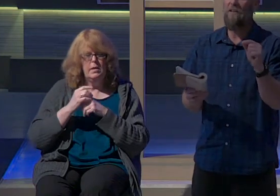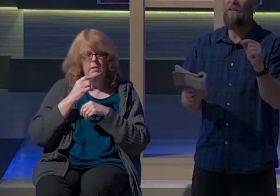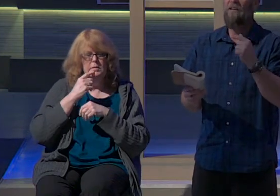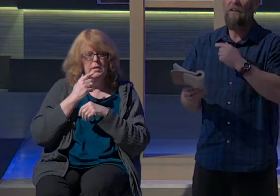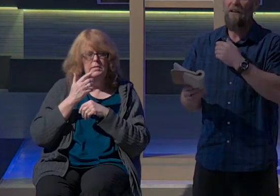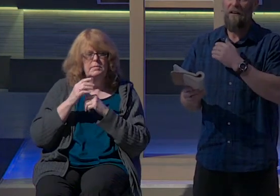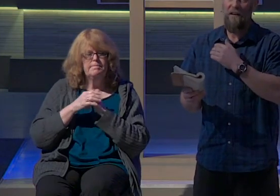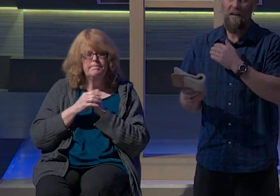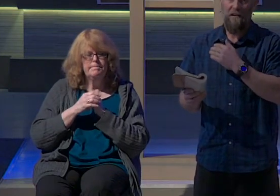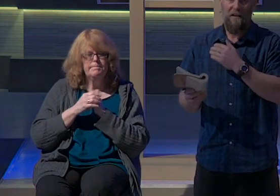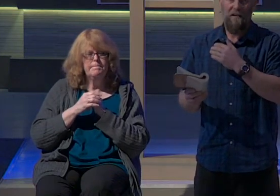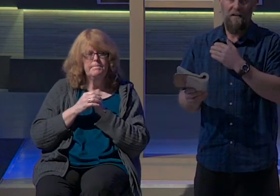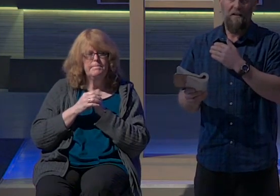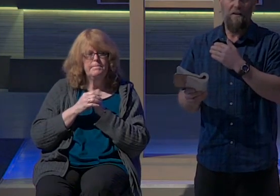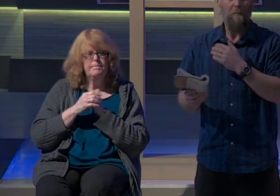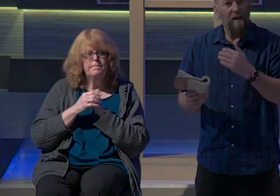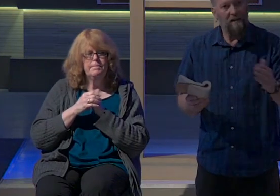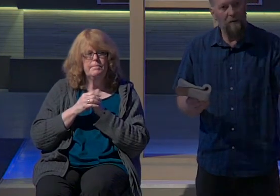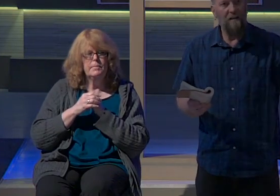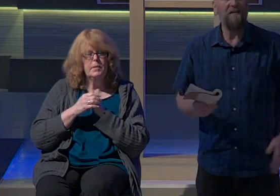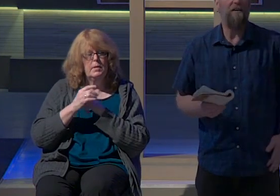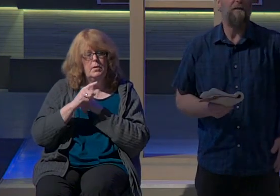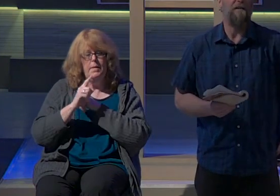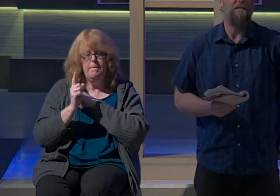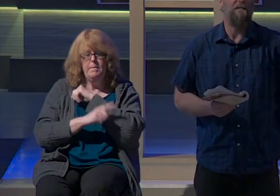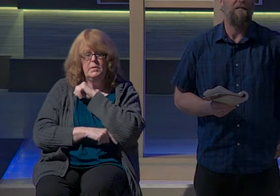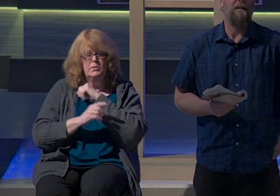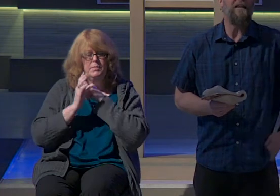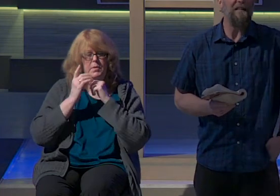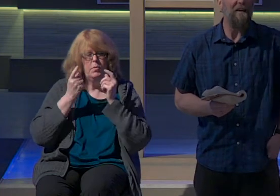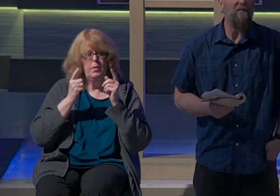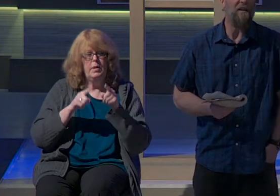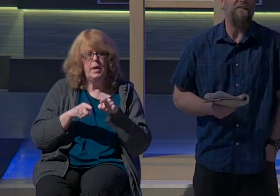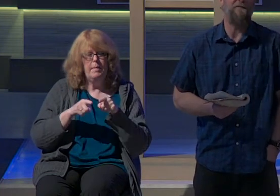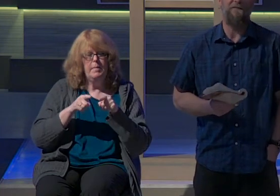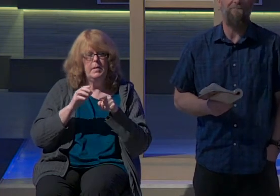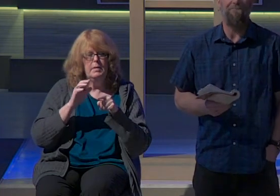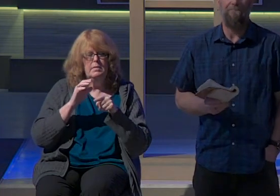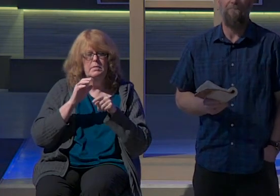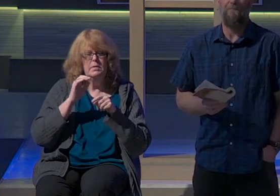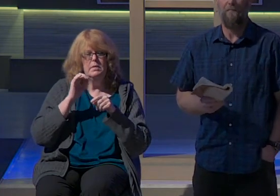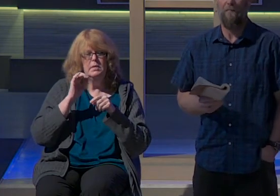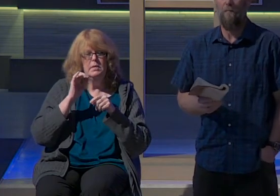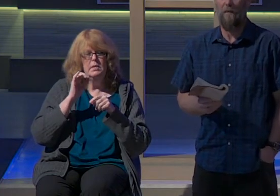look, the punishment that's coming, that level of